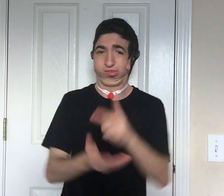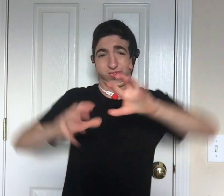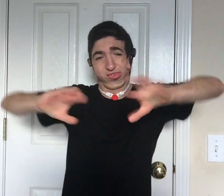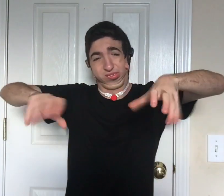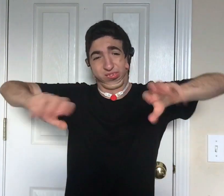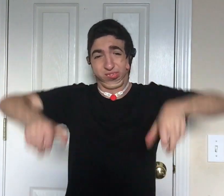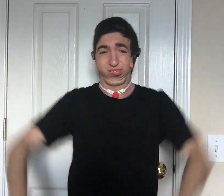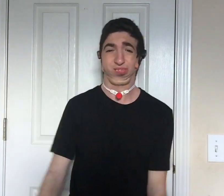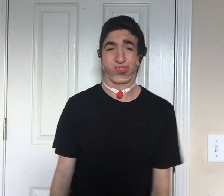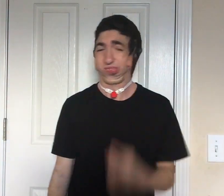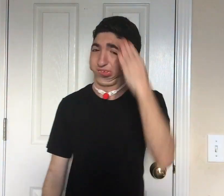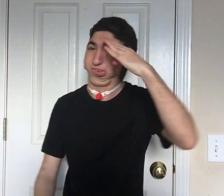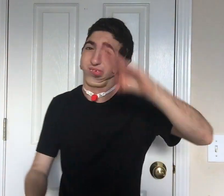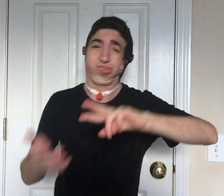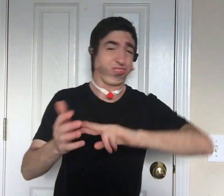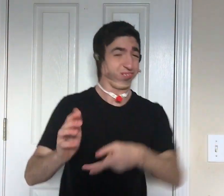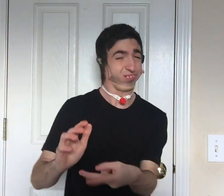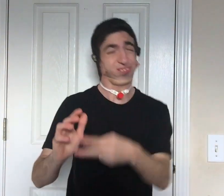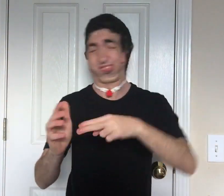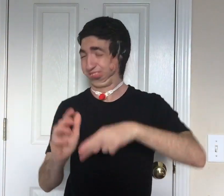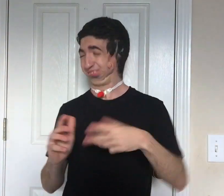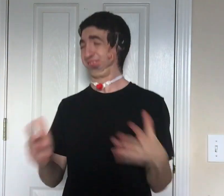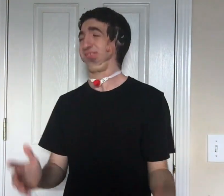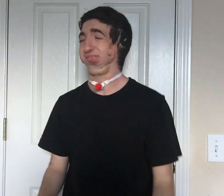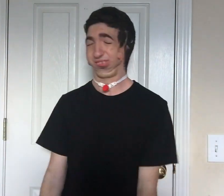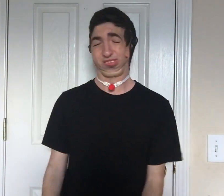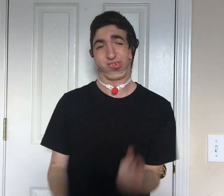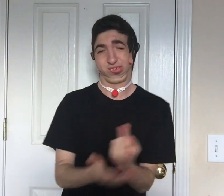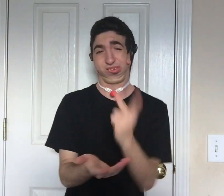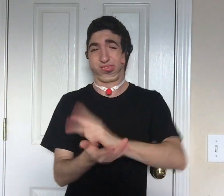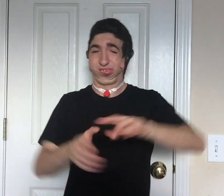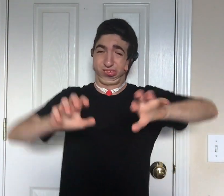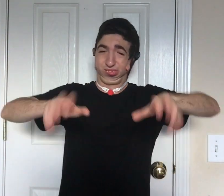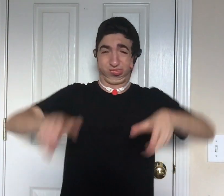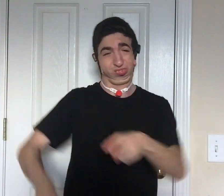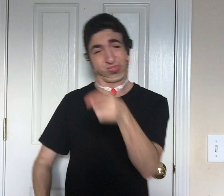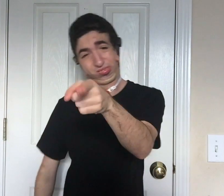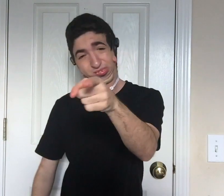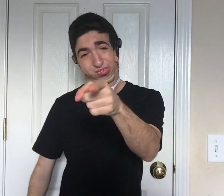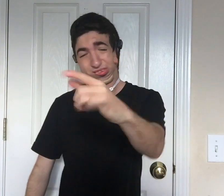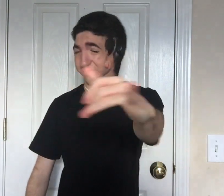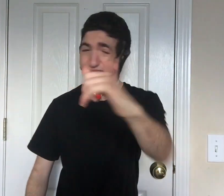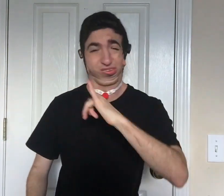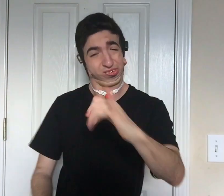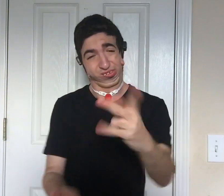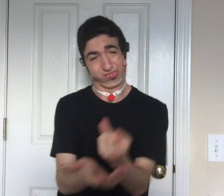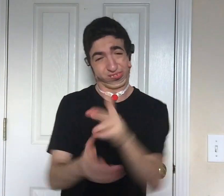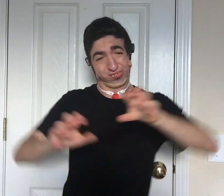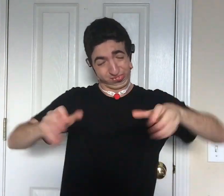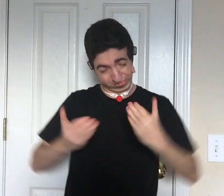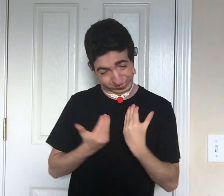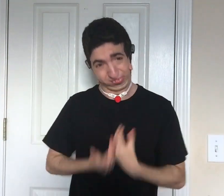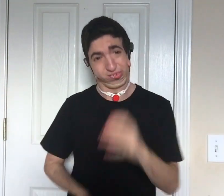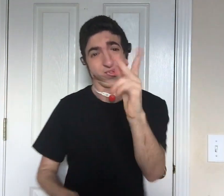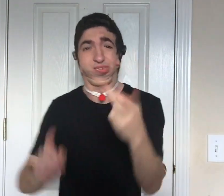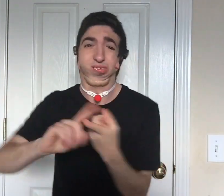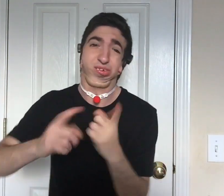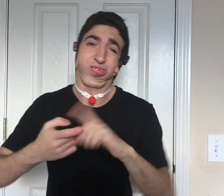sink. You don't know what that means. Because a kitchen sink to you is not a kitchen sink to me. Okay, friend, are